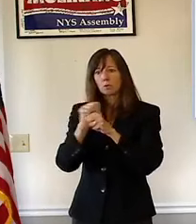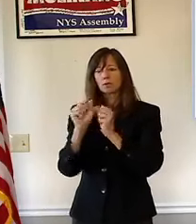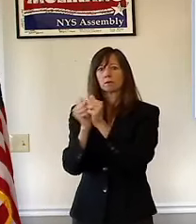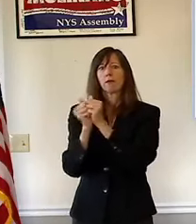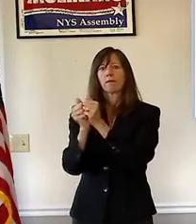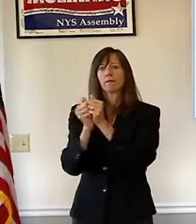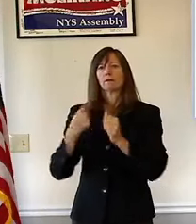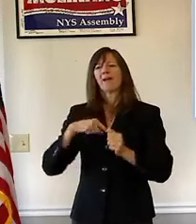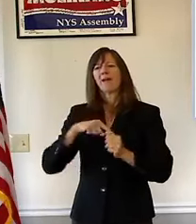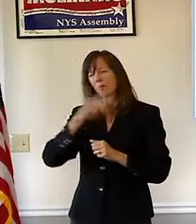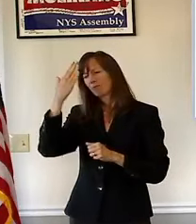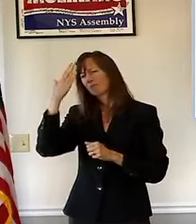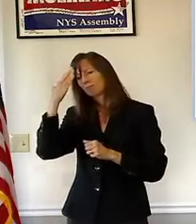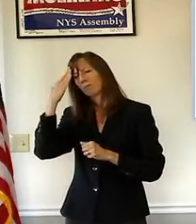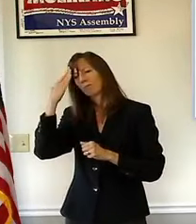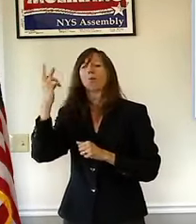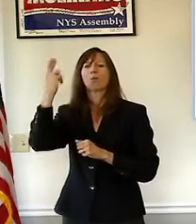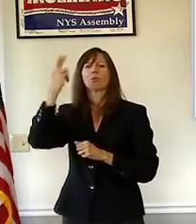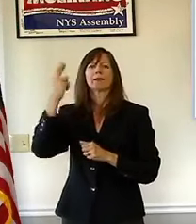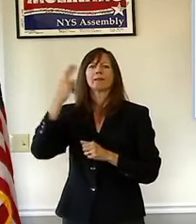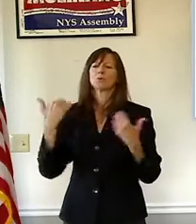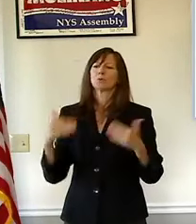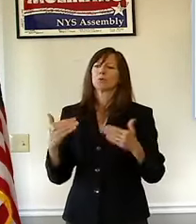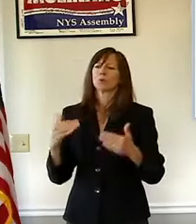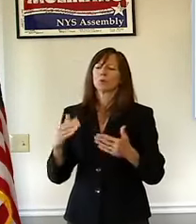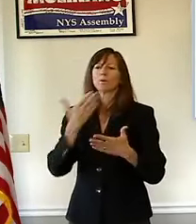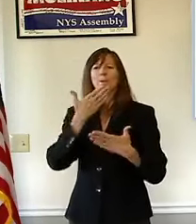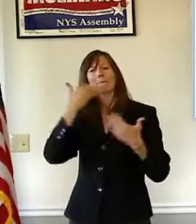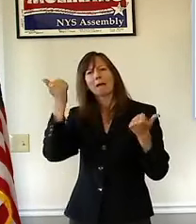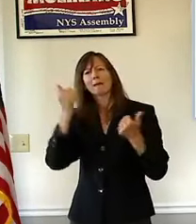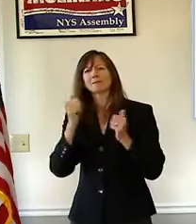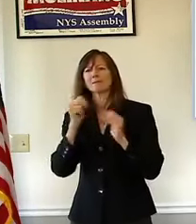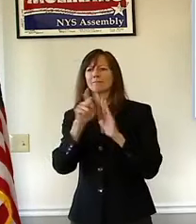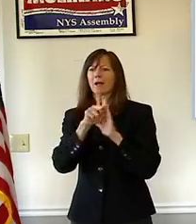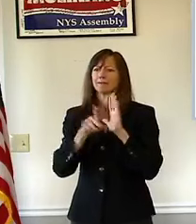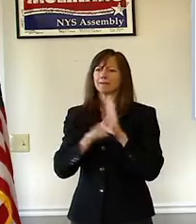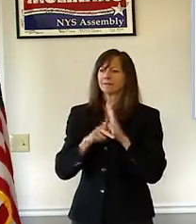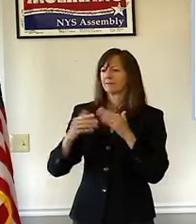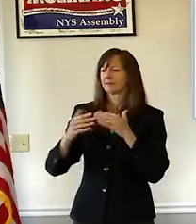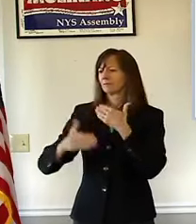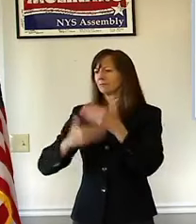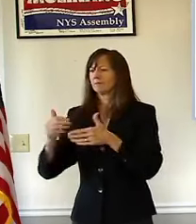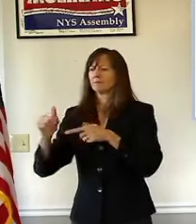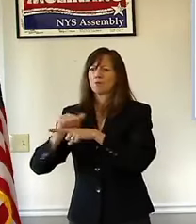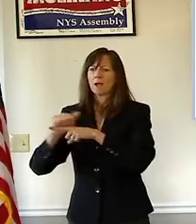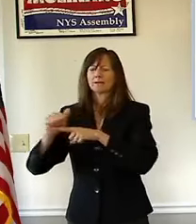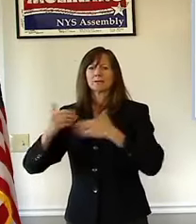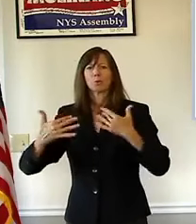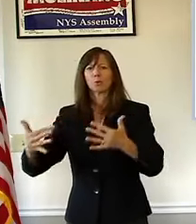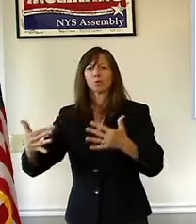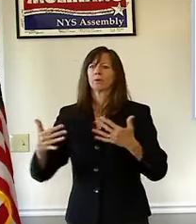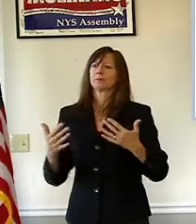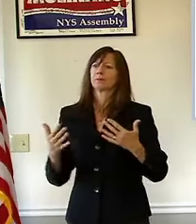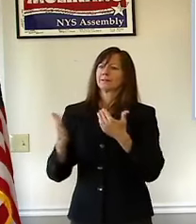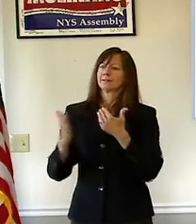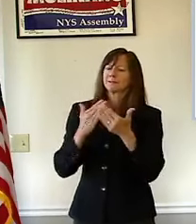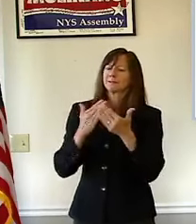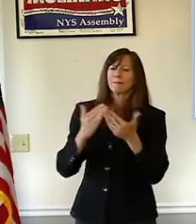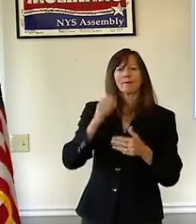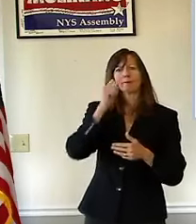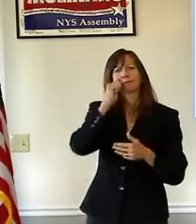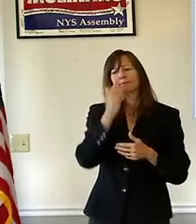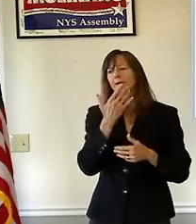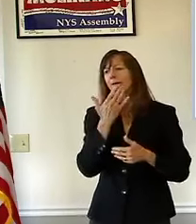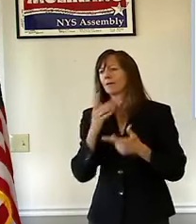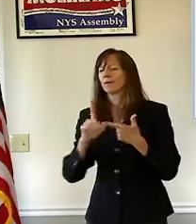ensuring that we are implementing the best policies and the best practices, and that everyone, regardless of, as I said, race, color, or creed, has the full